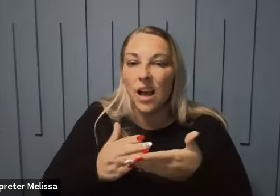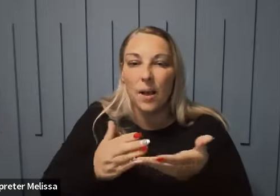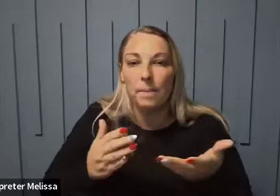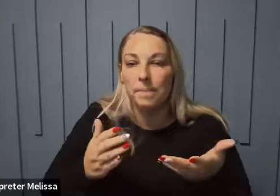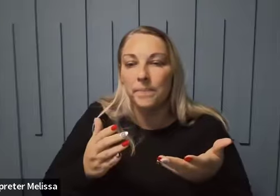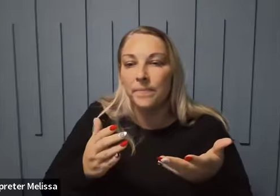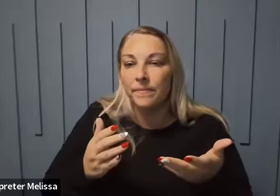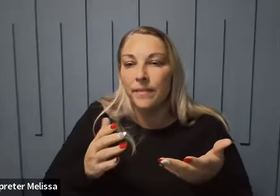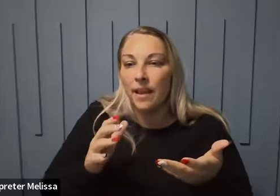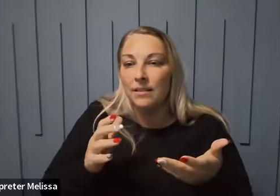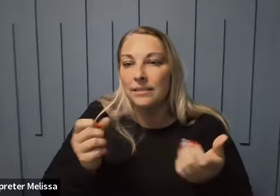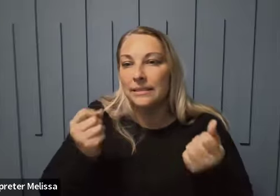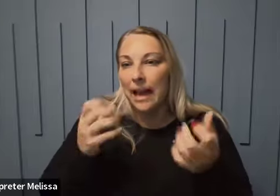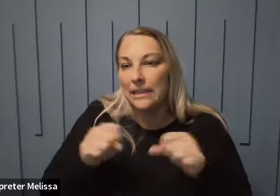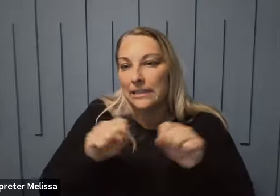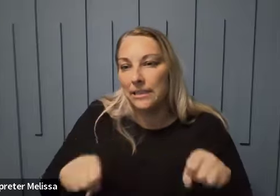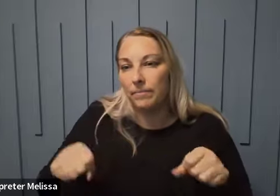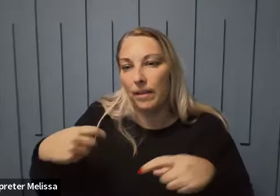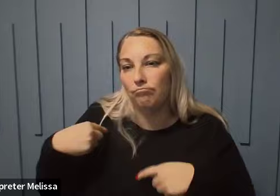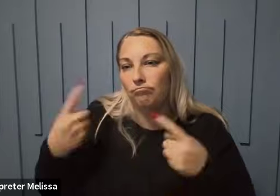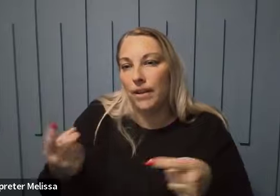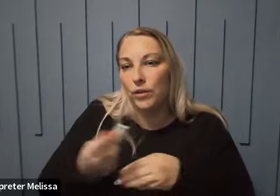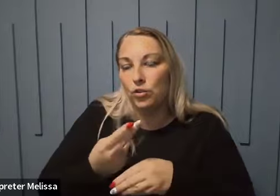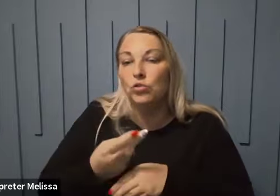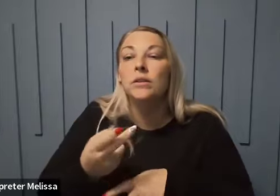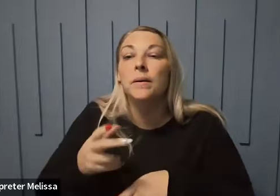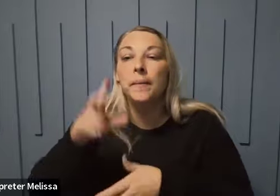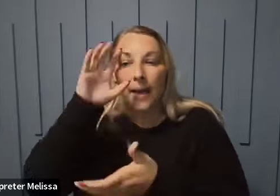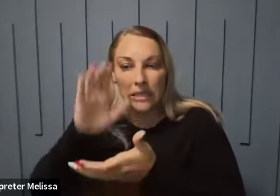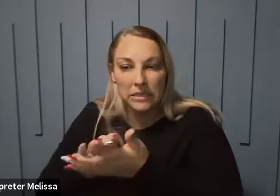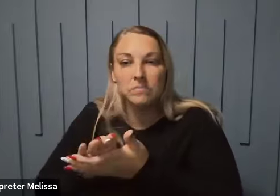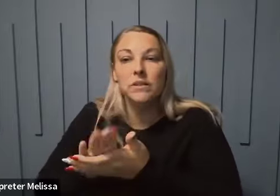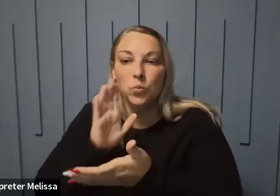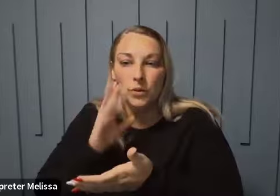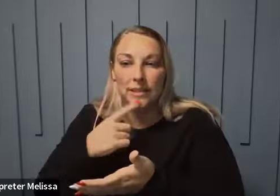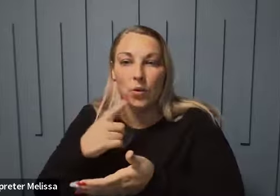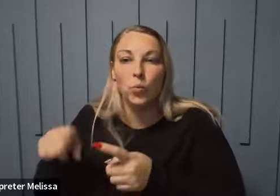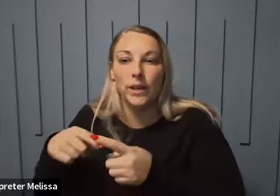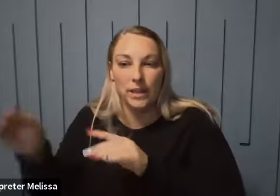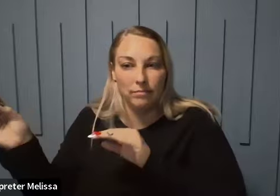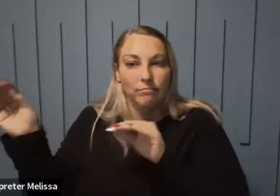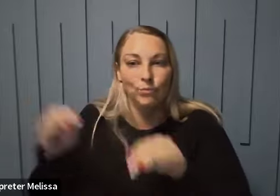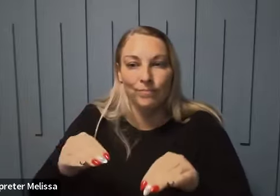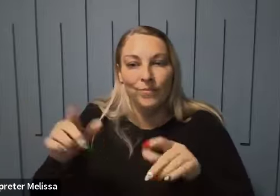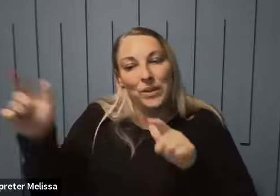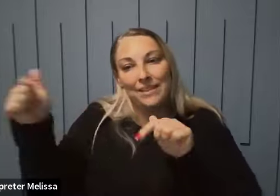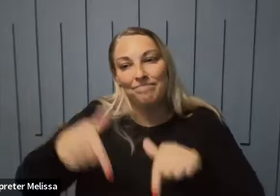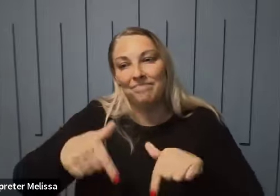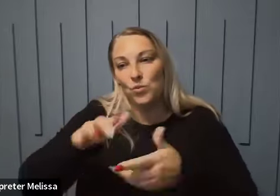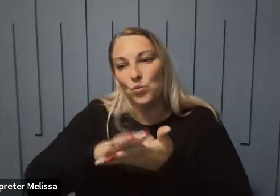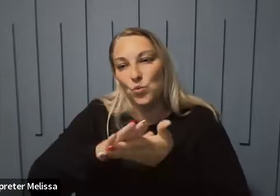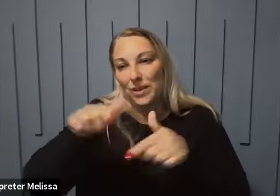long. But my husband would tell you that when he came to school here, in the 80s, I